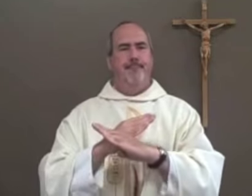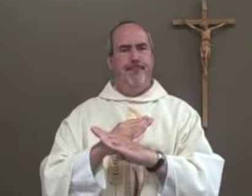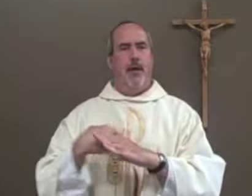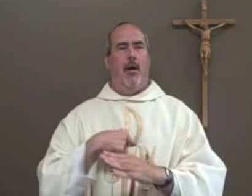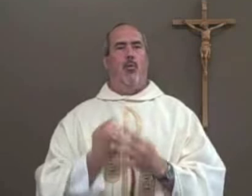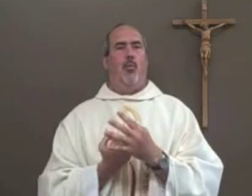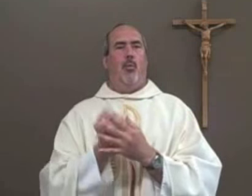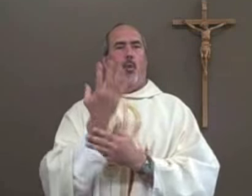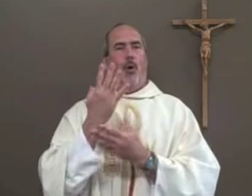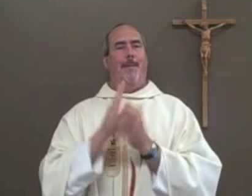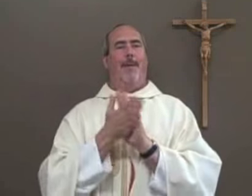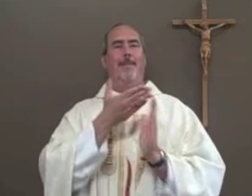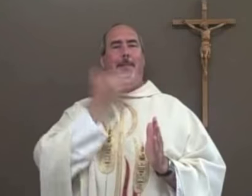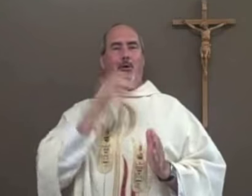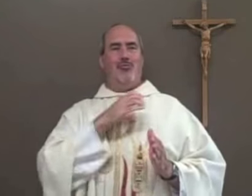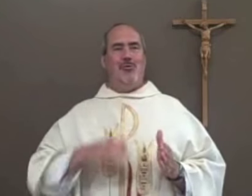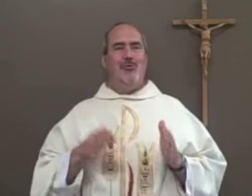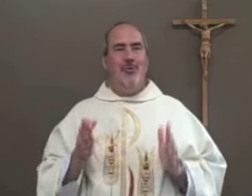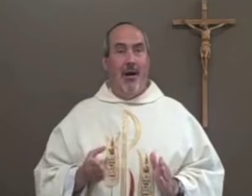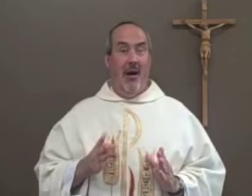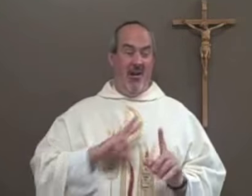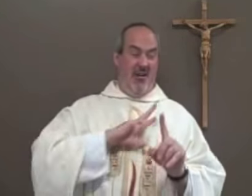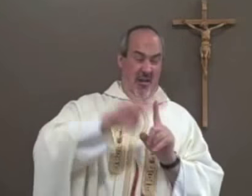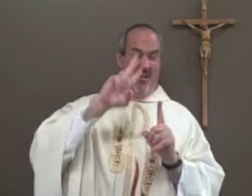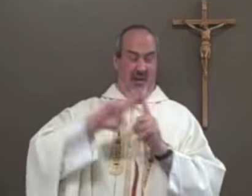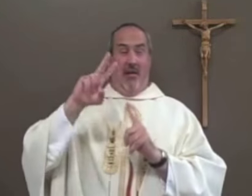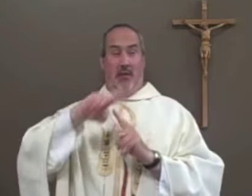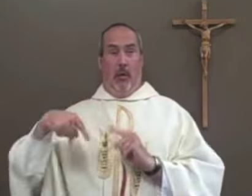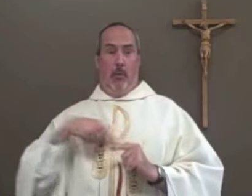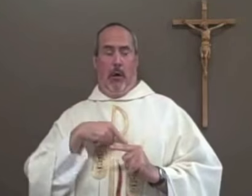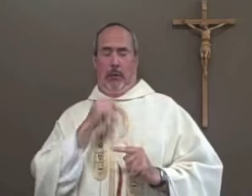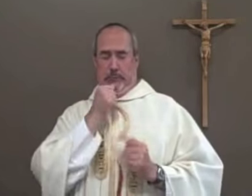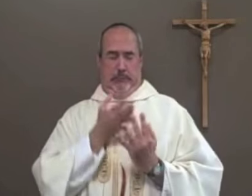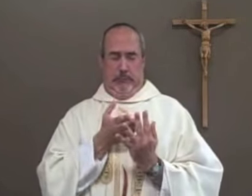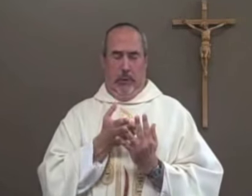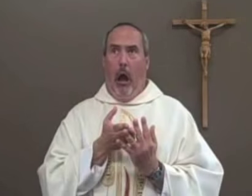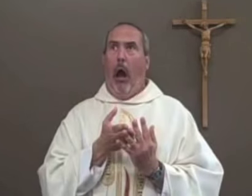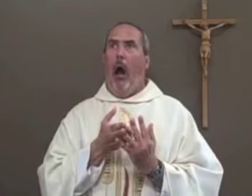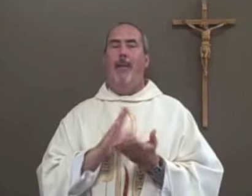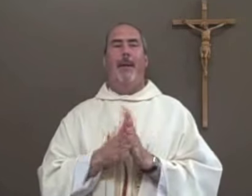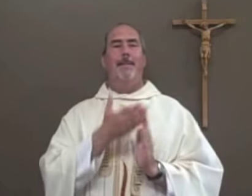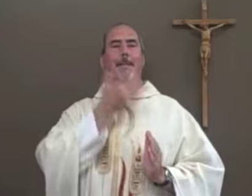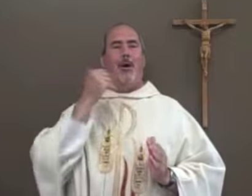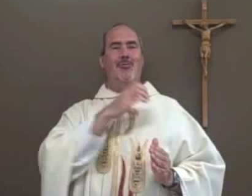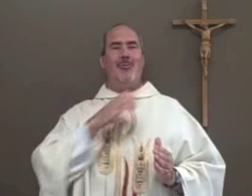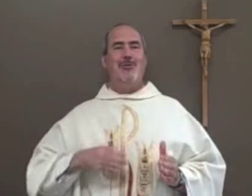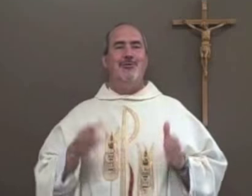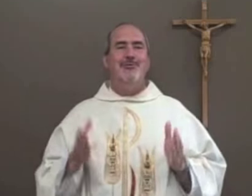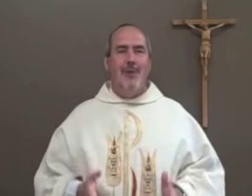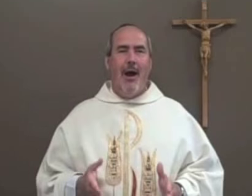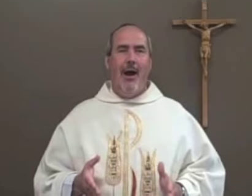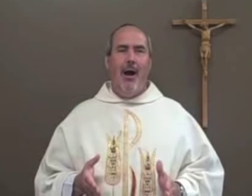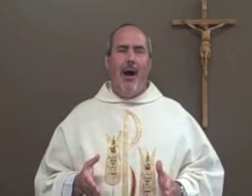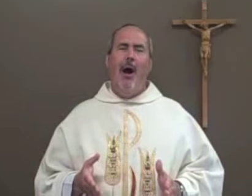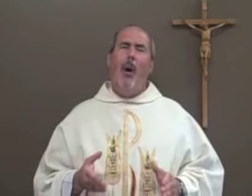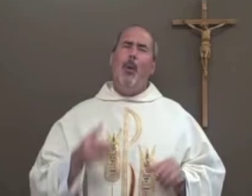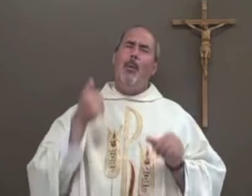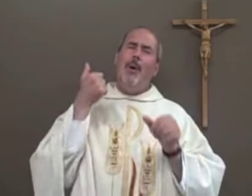meaning our habits and sins that prevent us from growing into beautiful Christians. And while we may suffer a bit through that